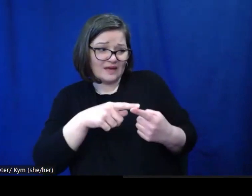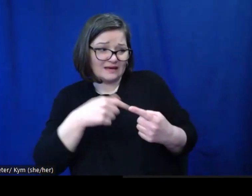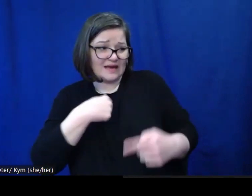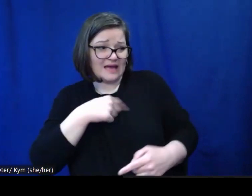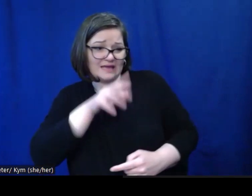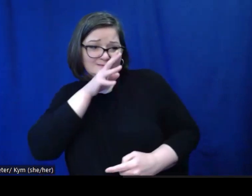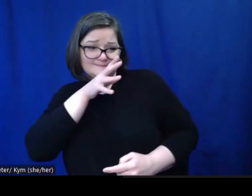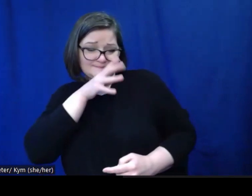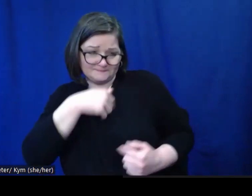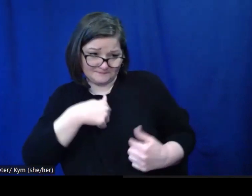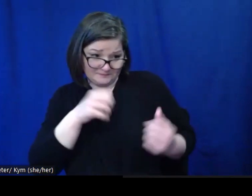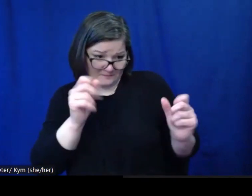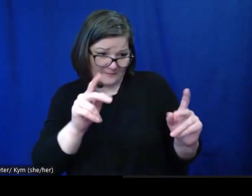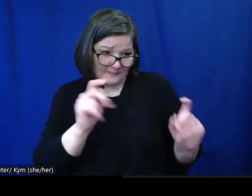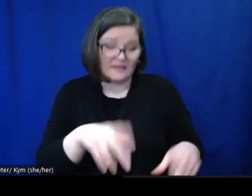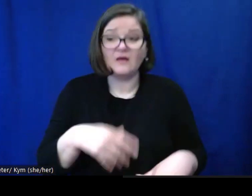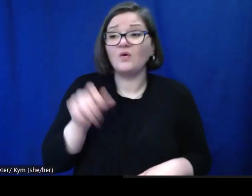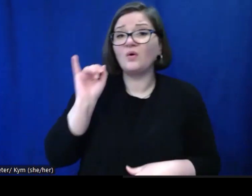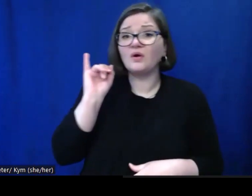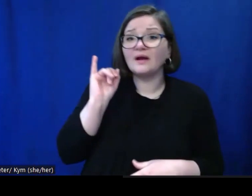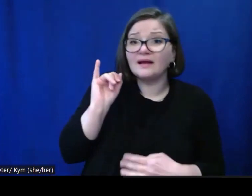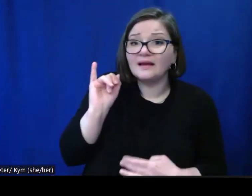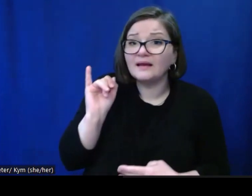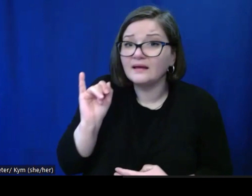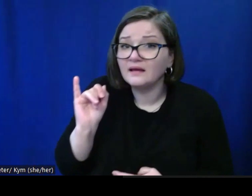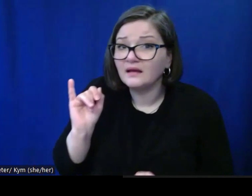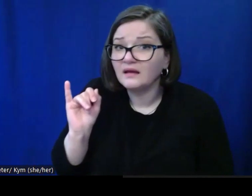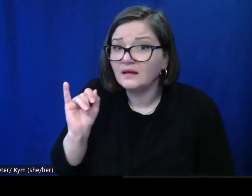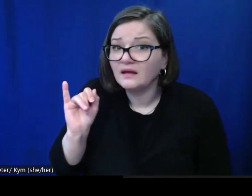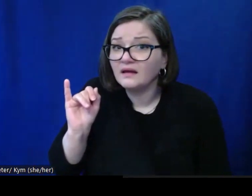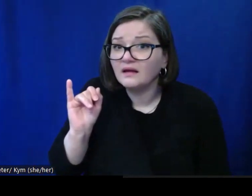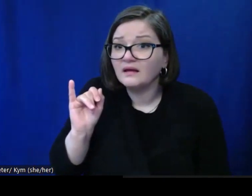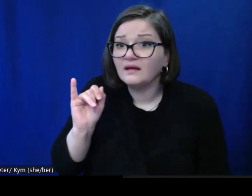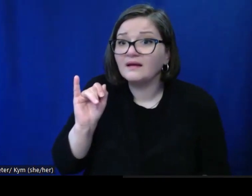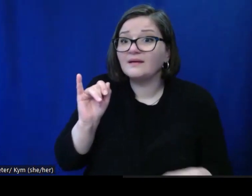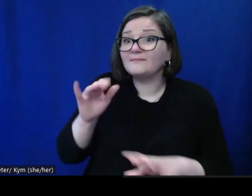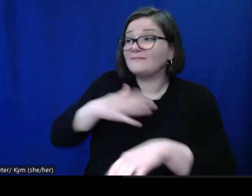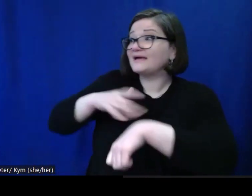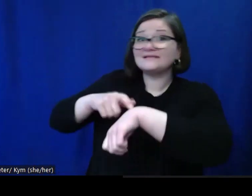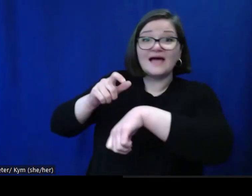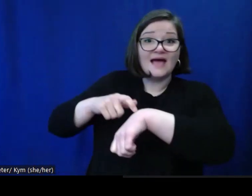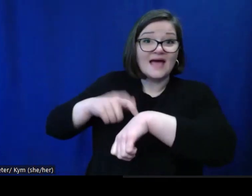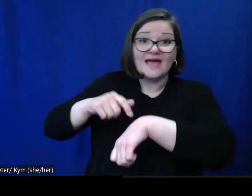or we're looking at them to figure out, my time is not up yet.